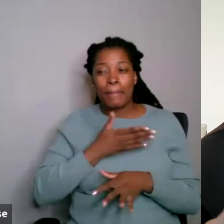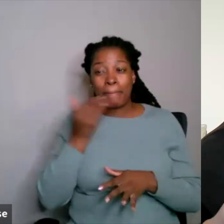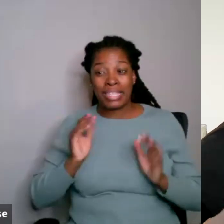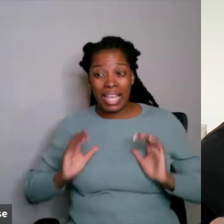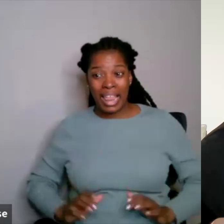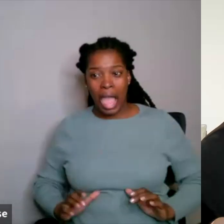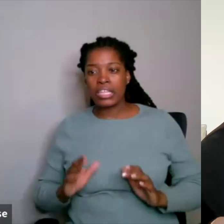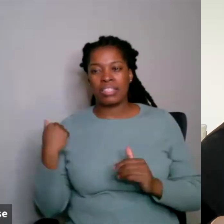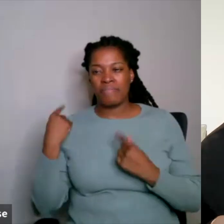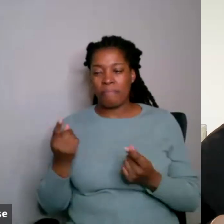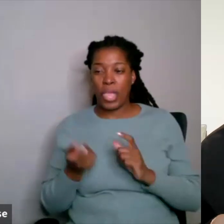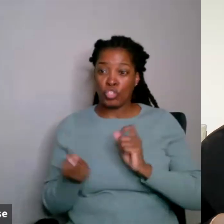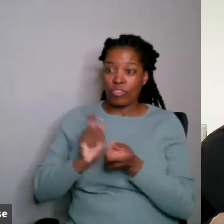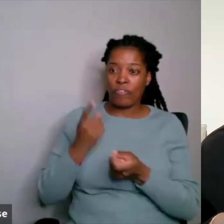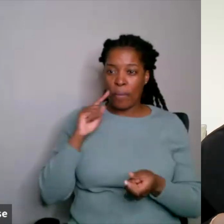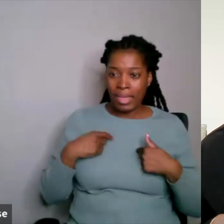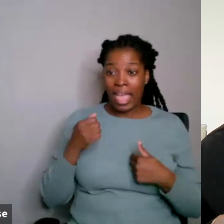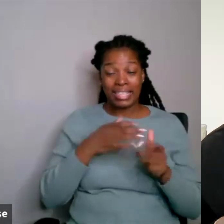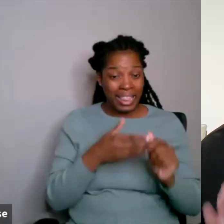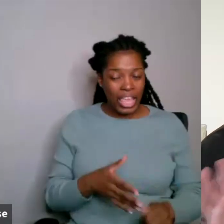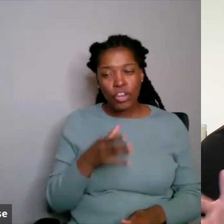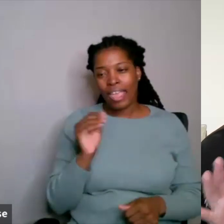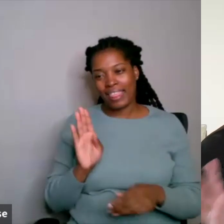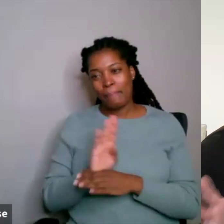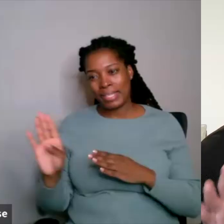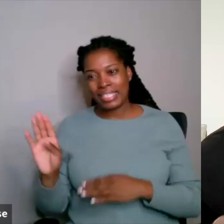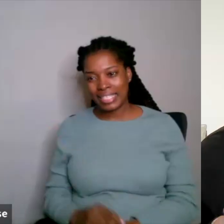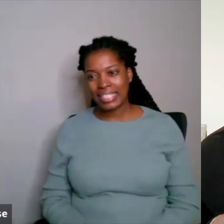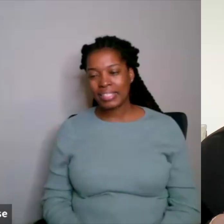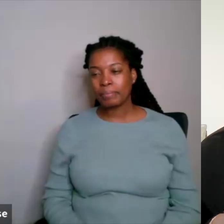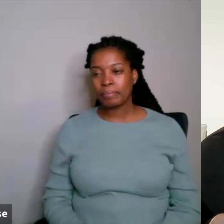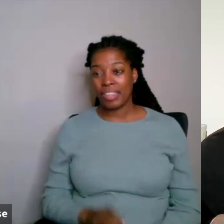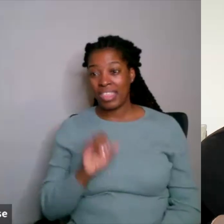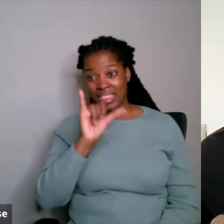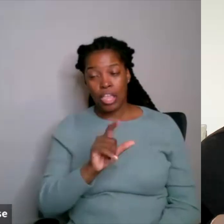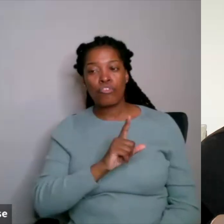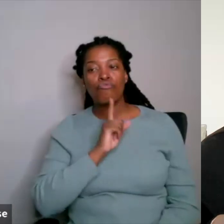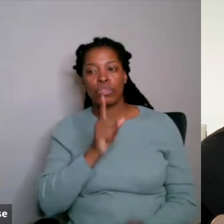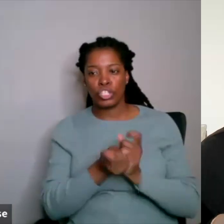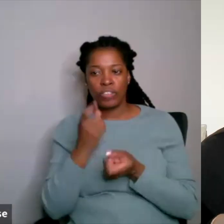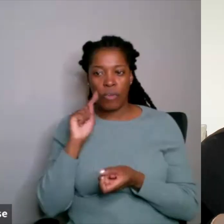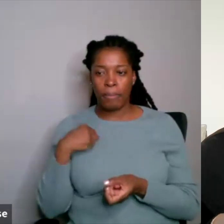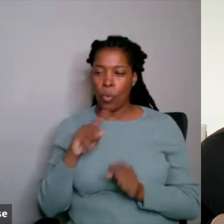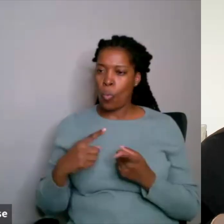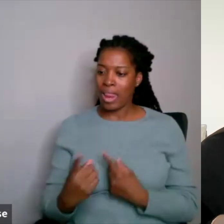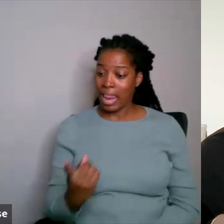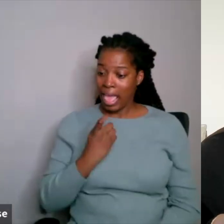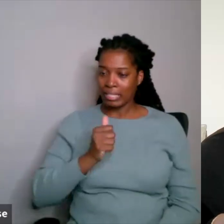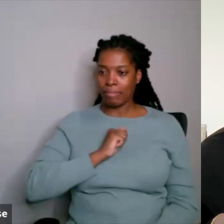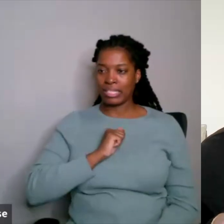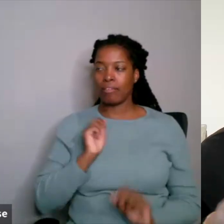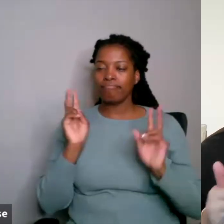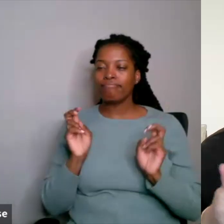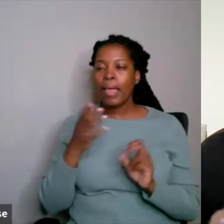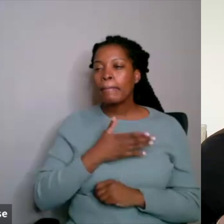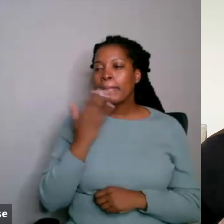a leader and for us as a business. So then that really changed for me when I began asking myself, I would say, better